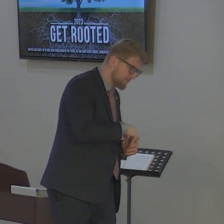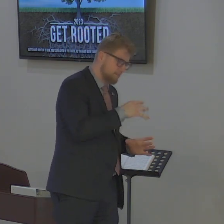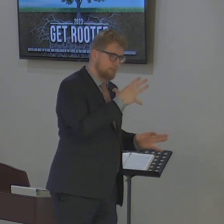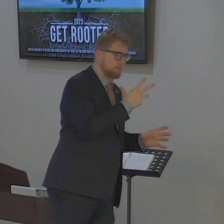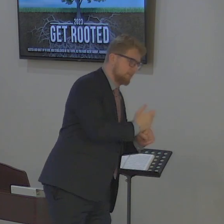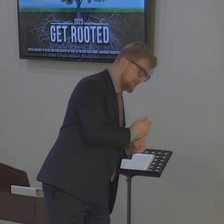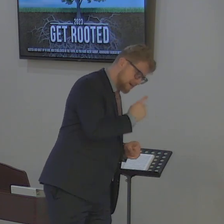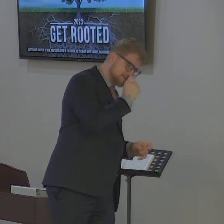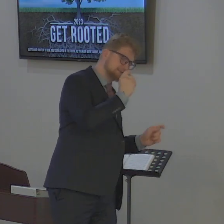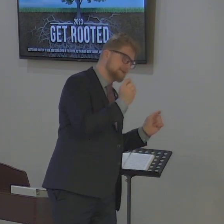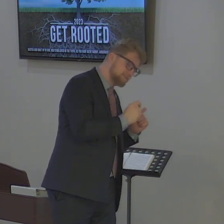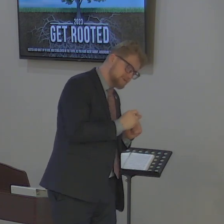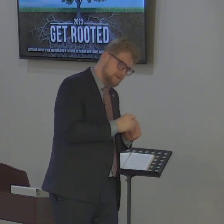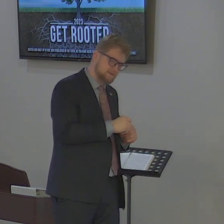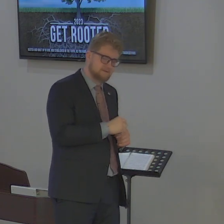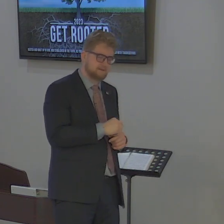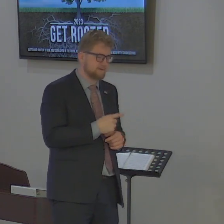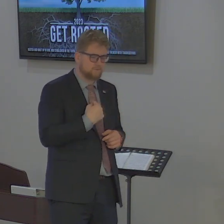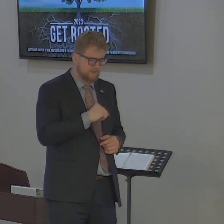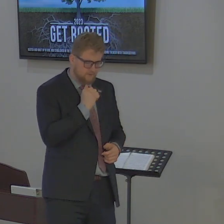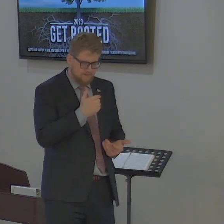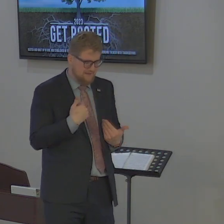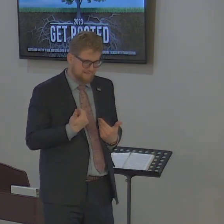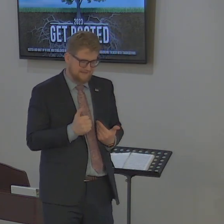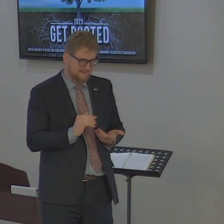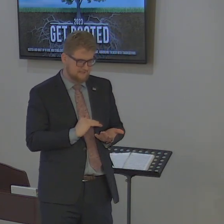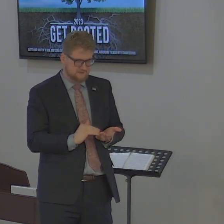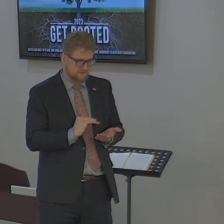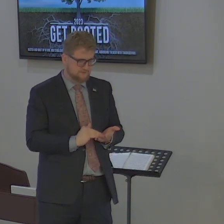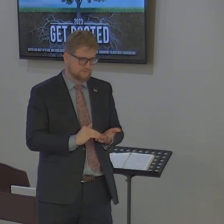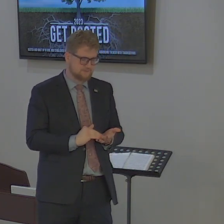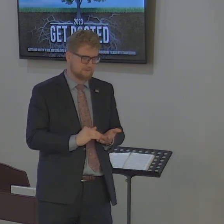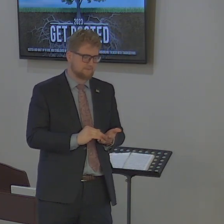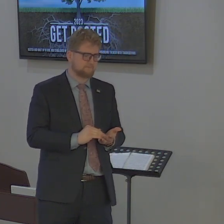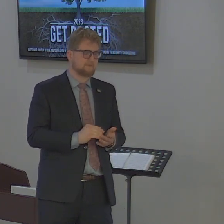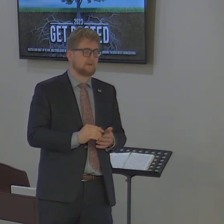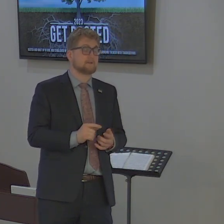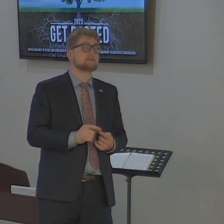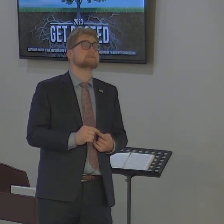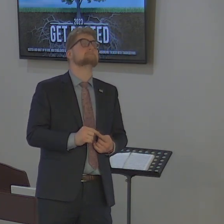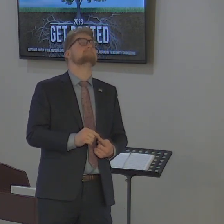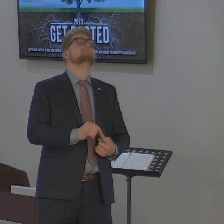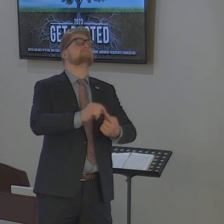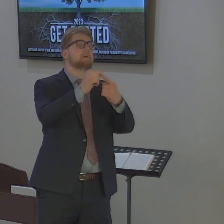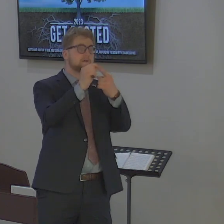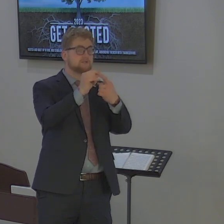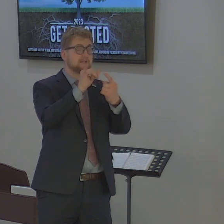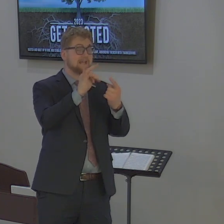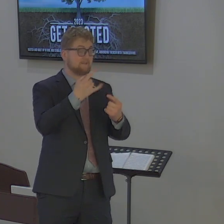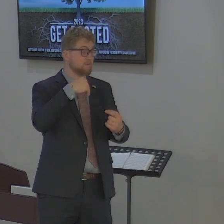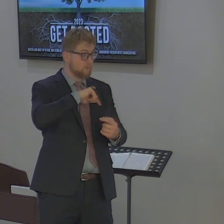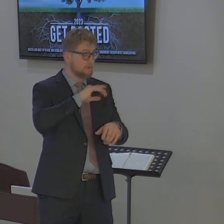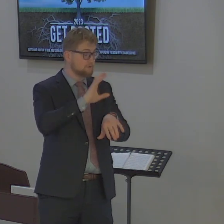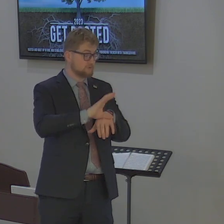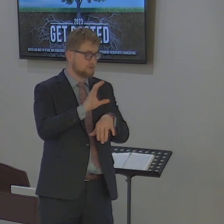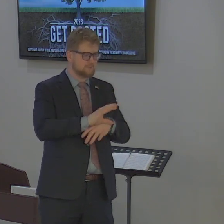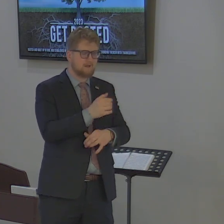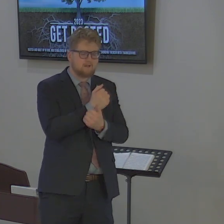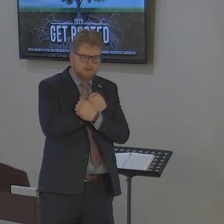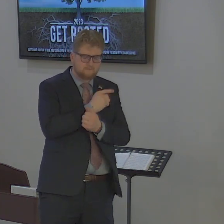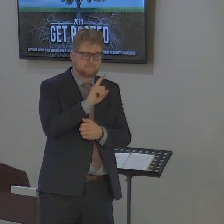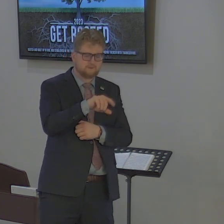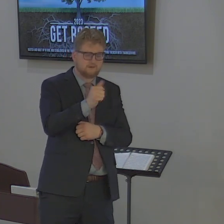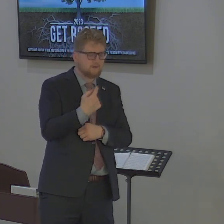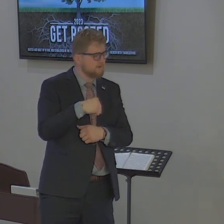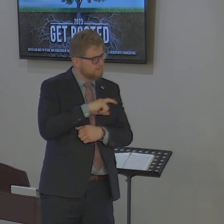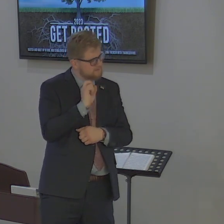the deceitfulness of the devil. We have no excuse for that, Lord. And especially if we are a church that loves one another, because we ought to be